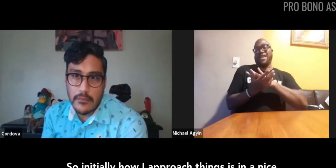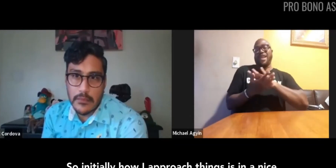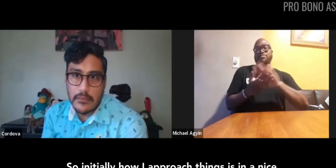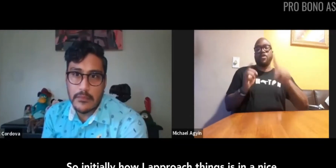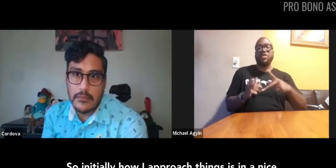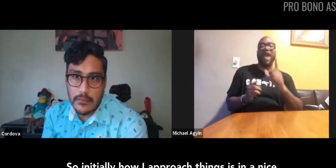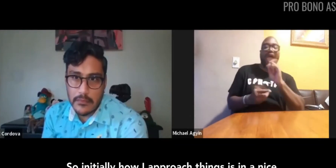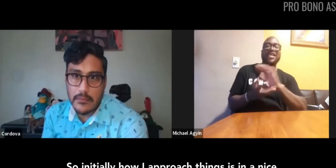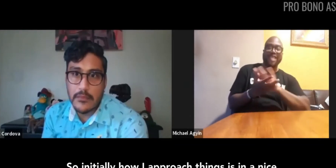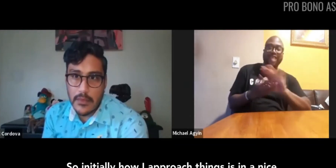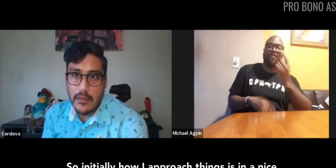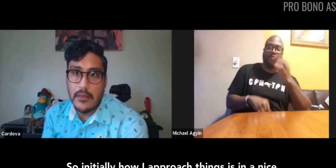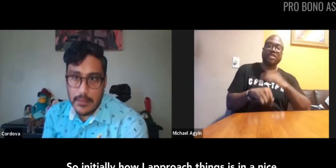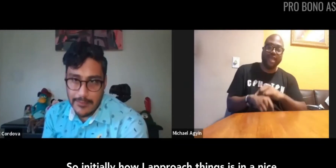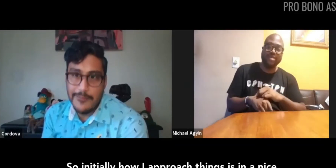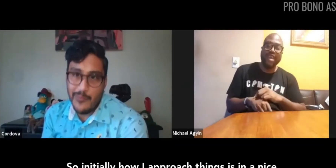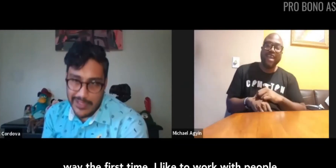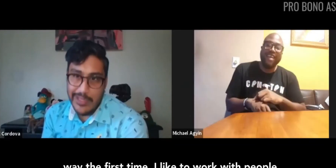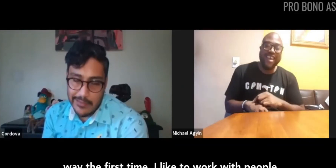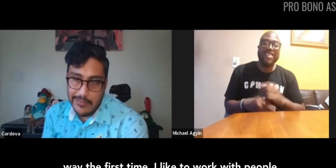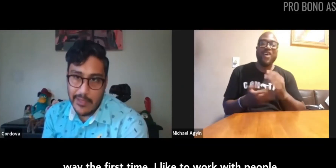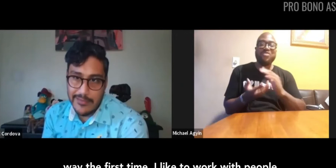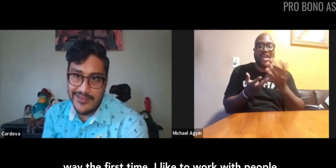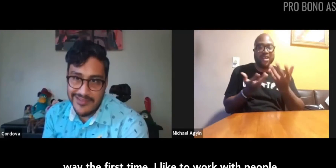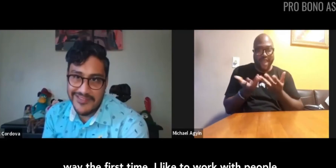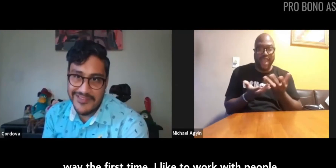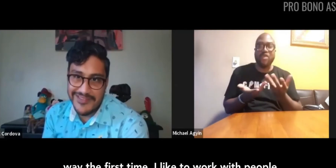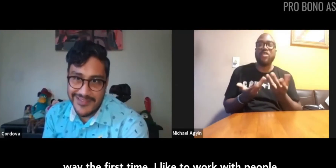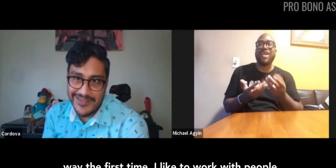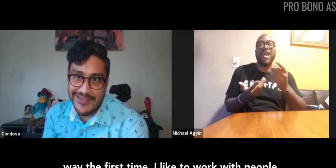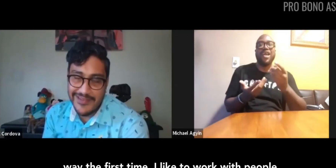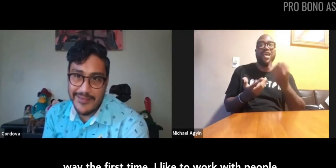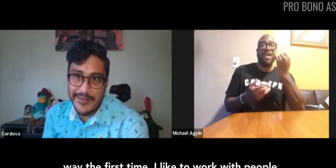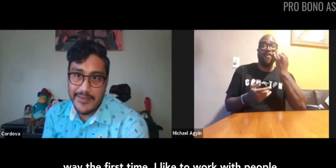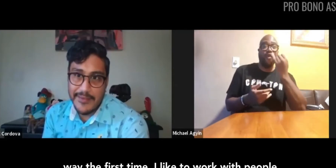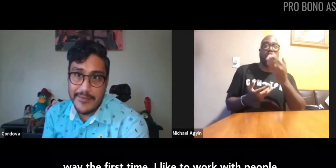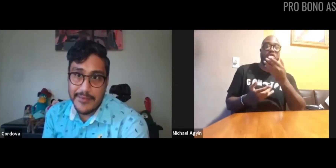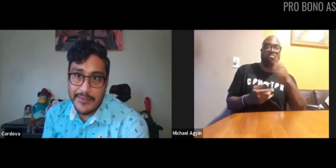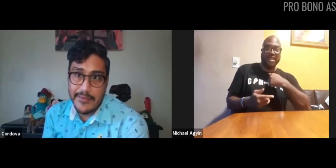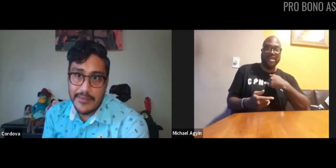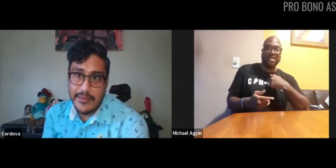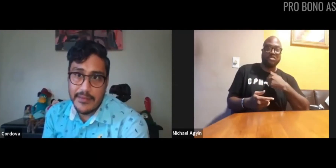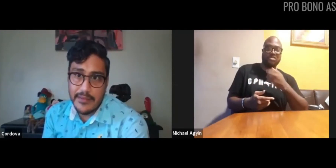So initially, how I approach things is in a nice way. The first time, I like to work with people.